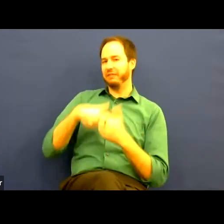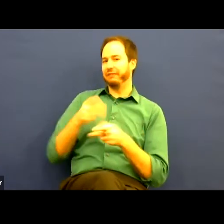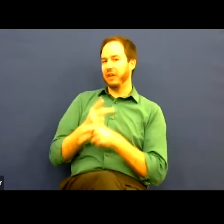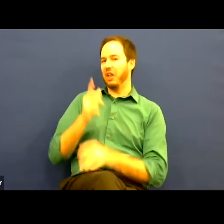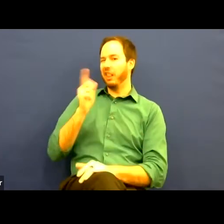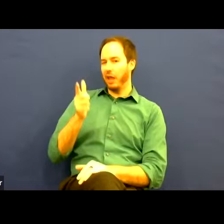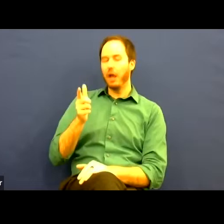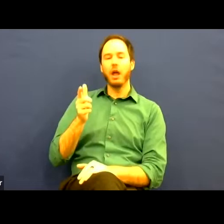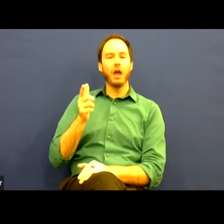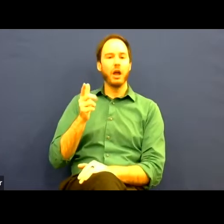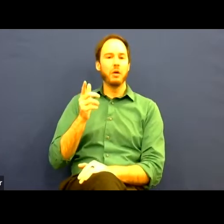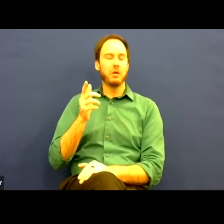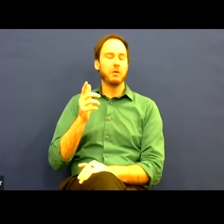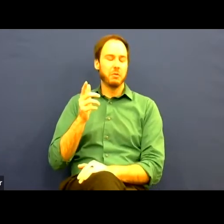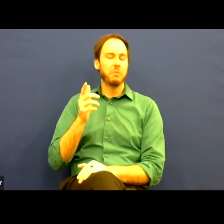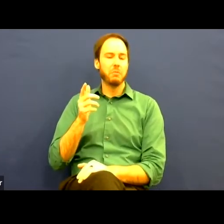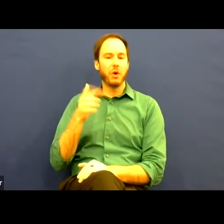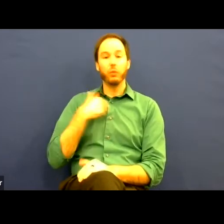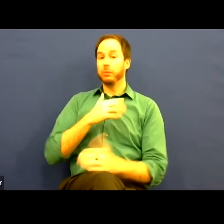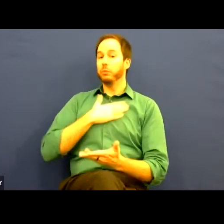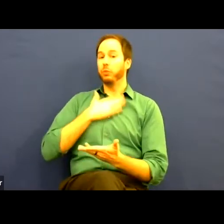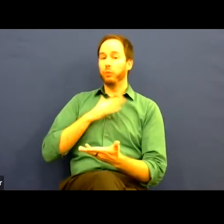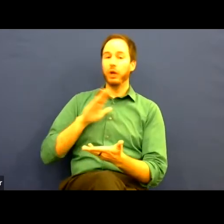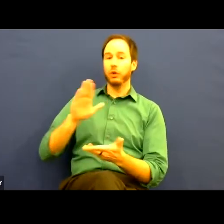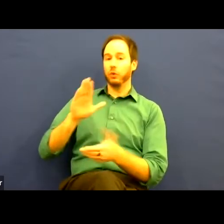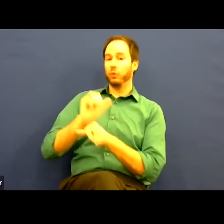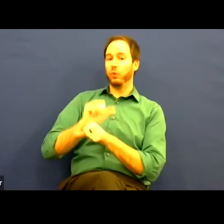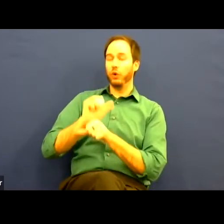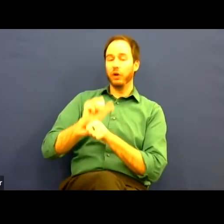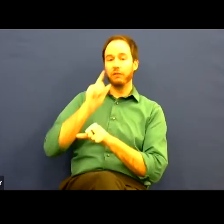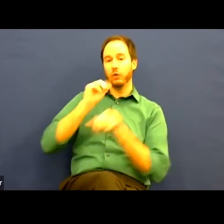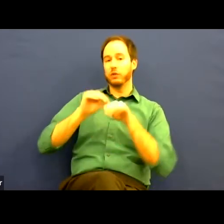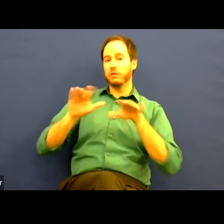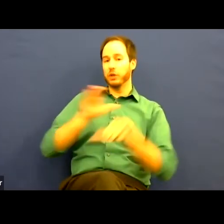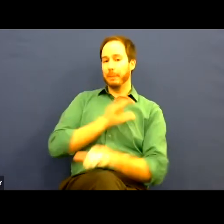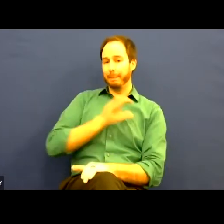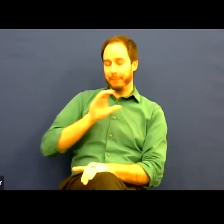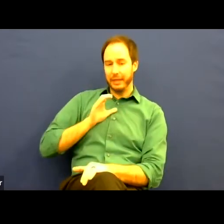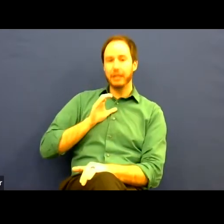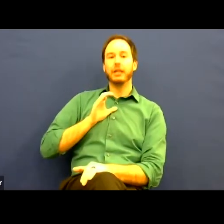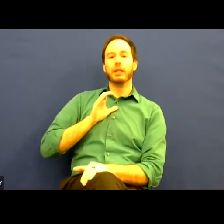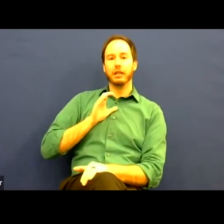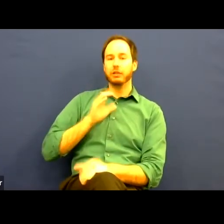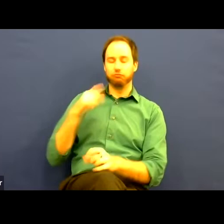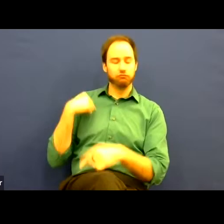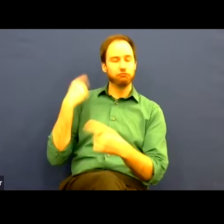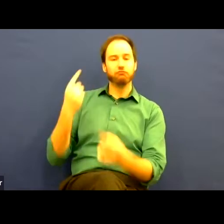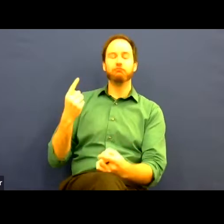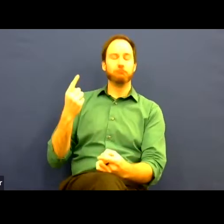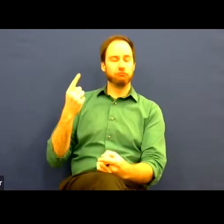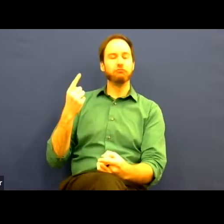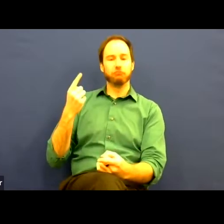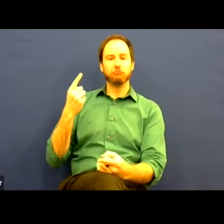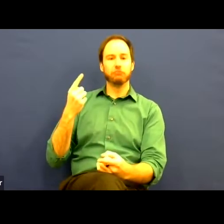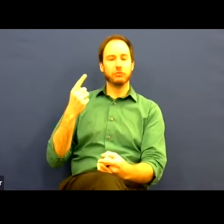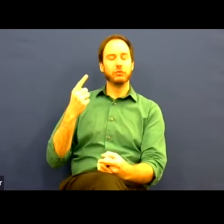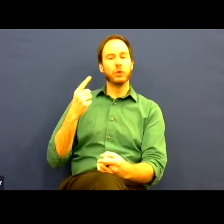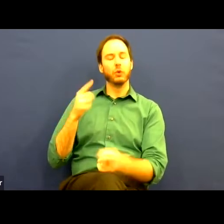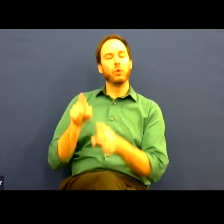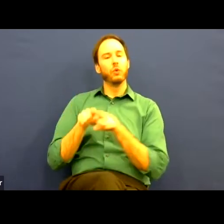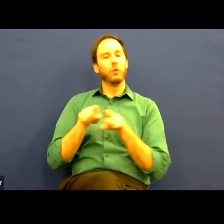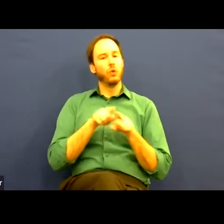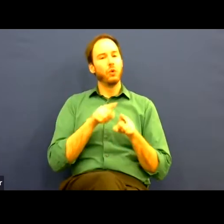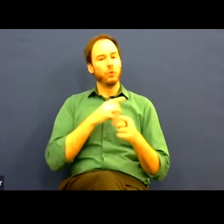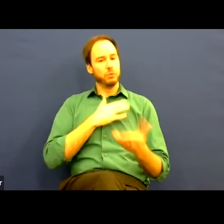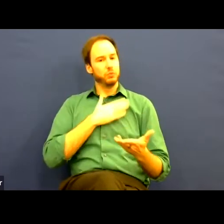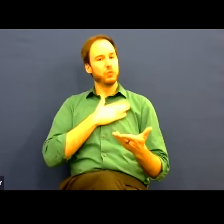like I said, I appreciate the work that the diversity committee has been doing in this regards, as well as the